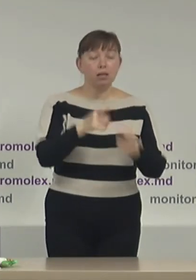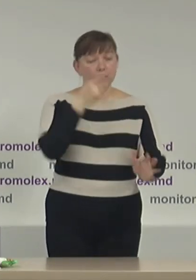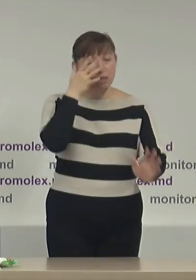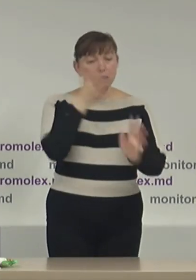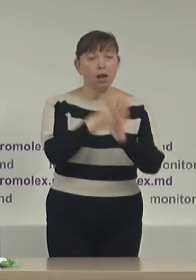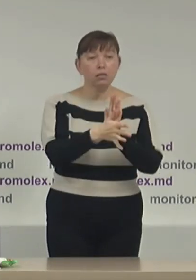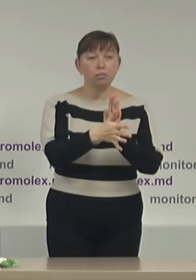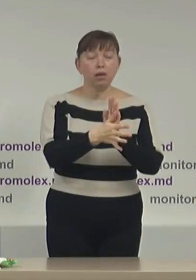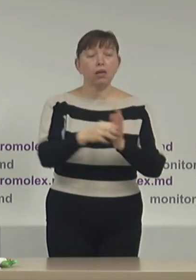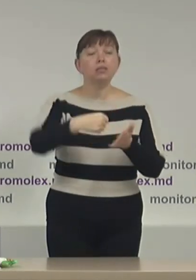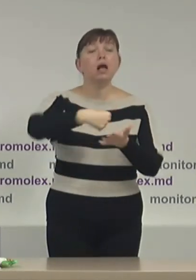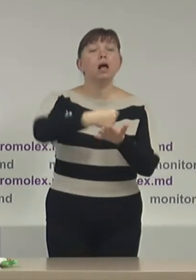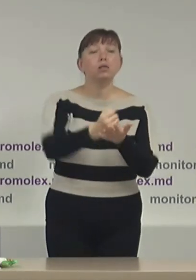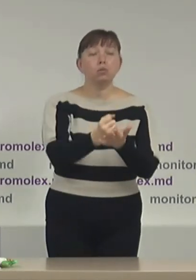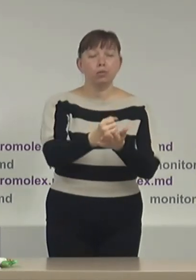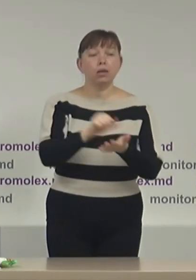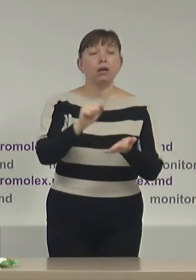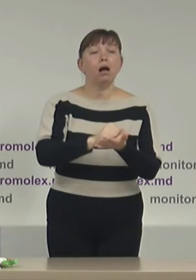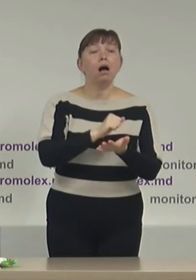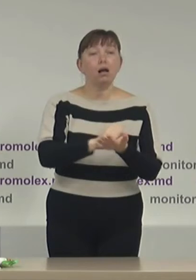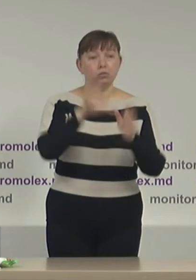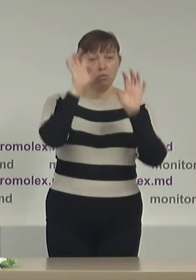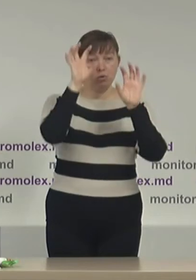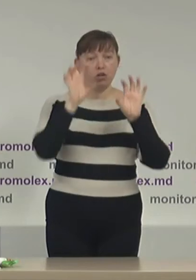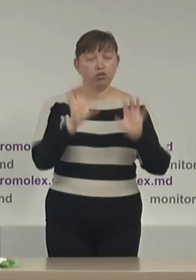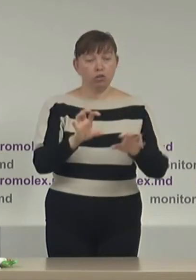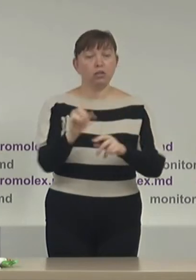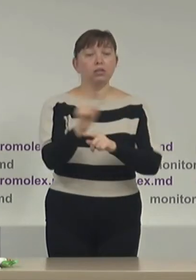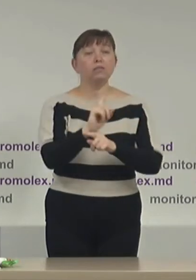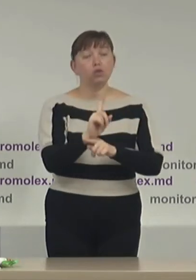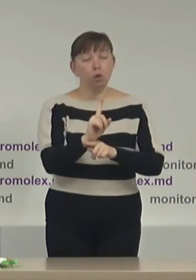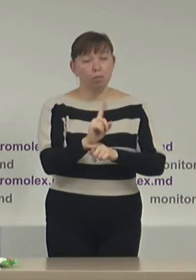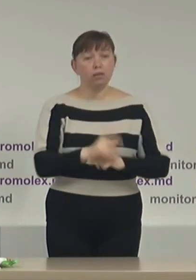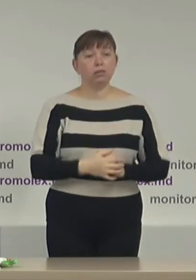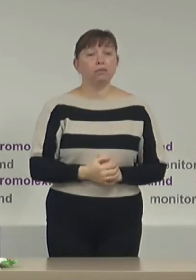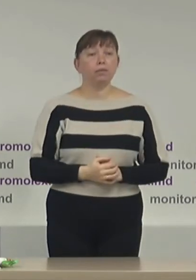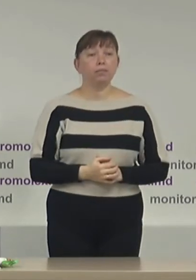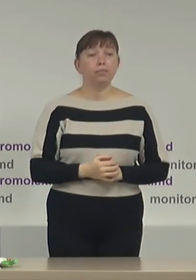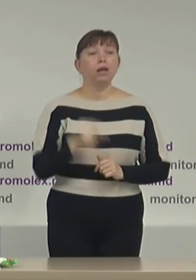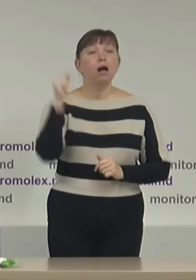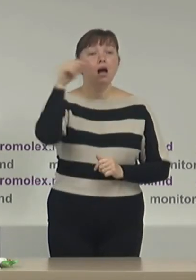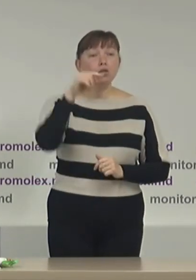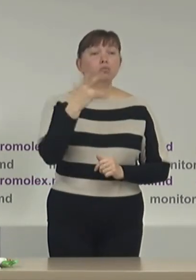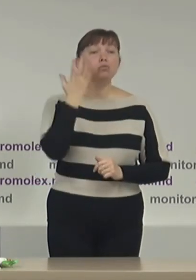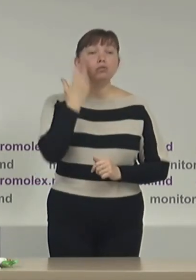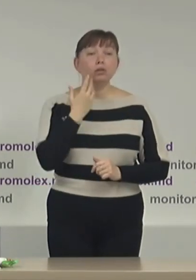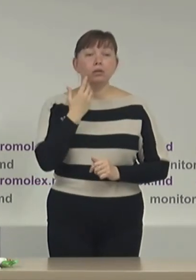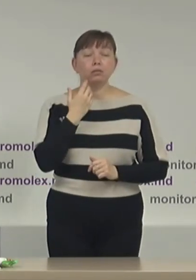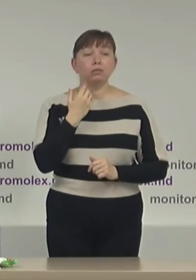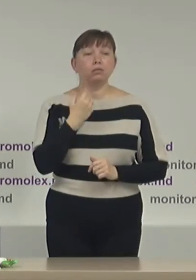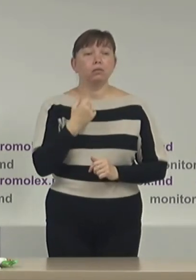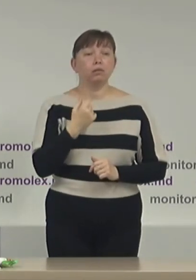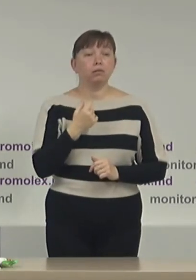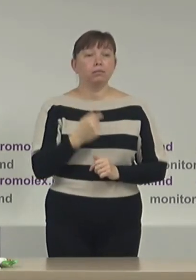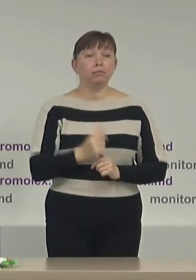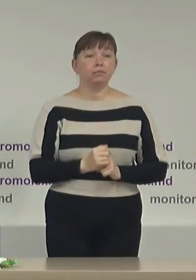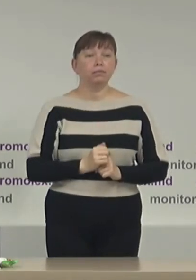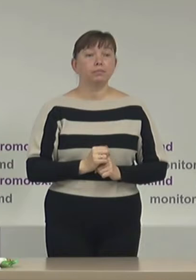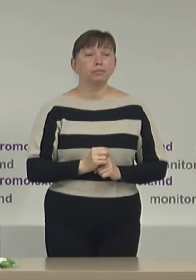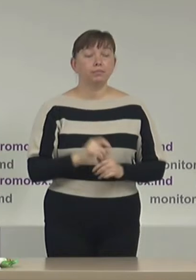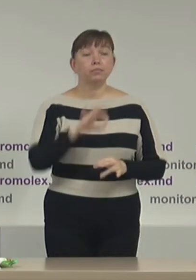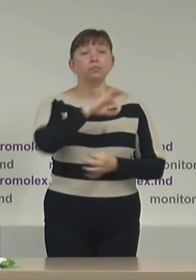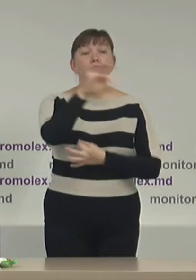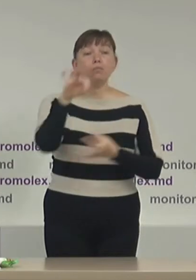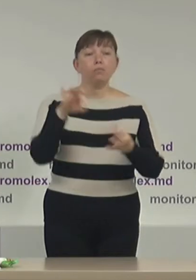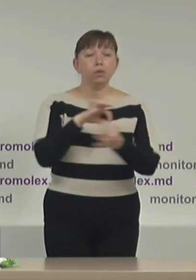violations of the transparency requirement with regards to how regulatory documents have to